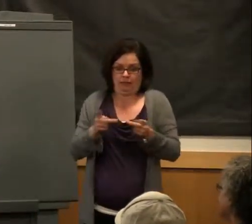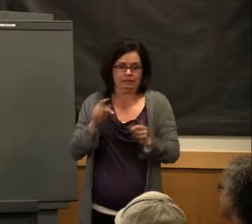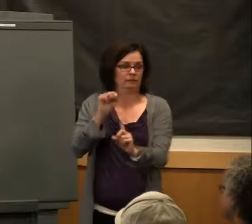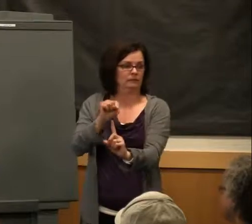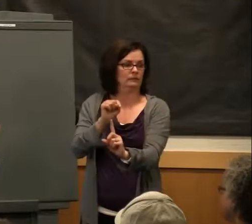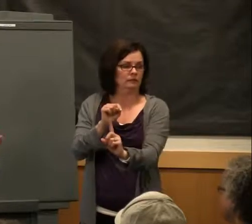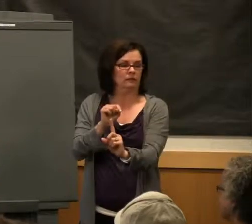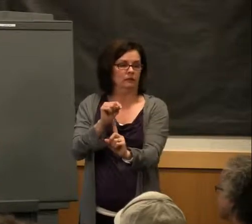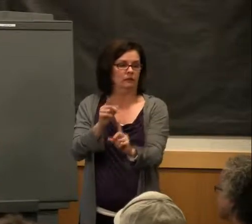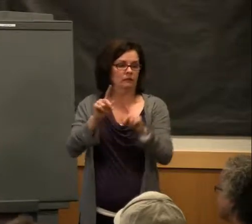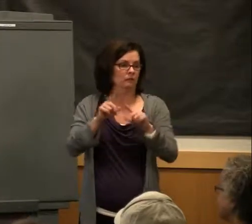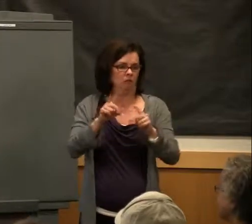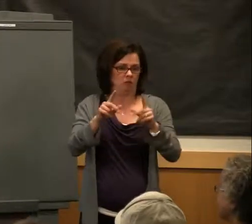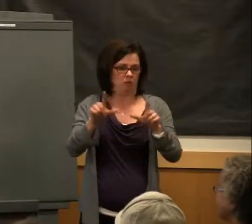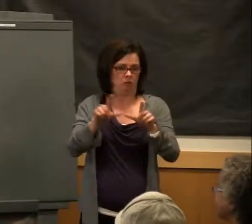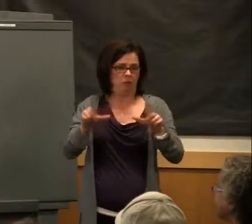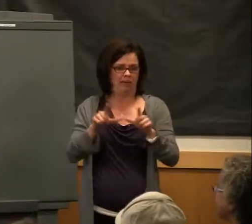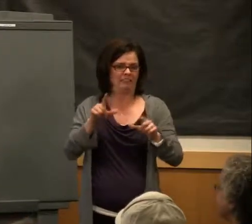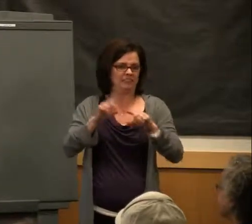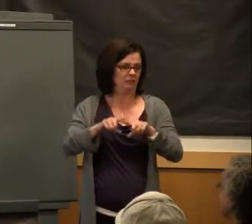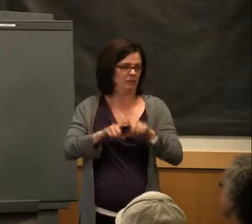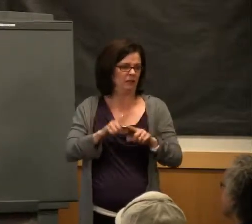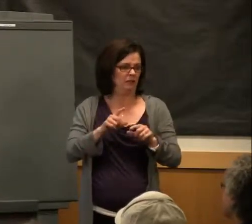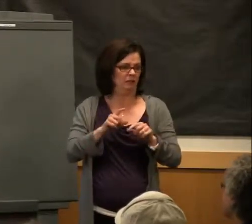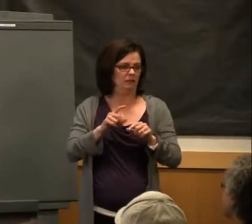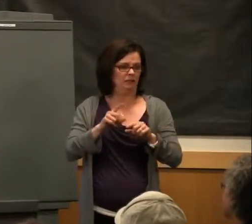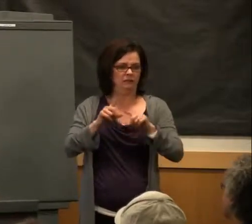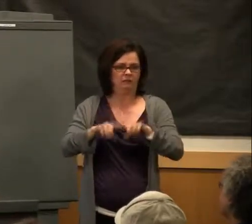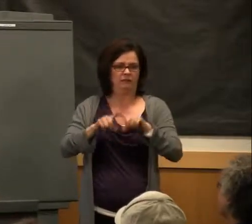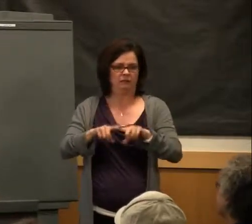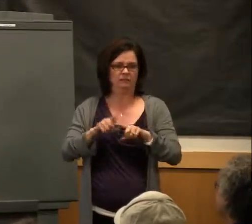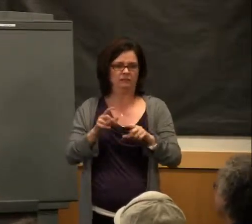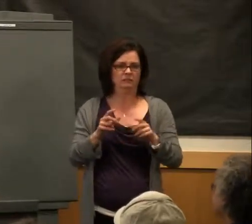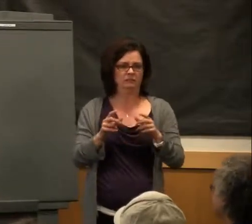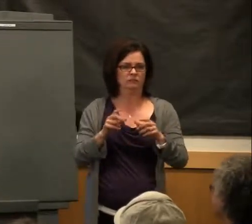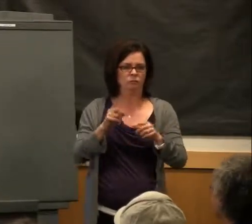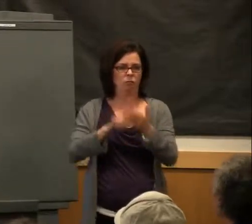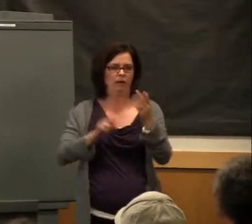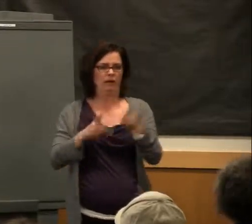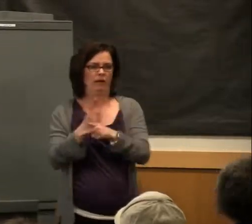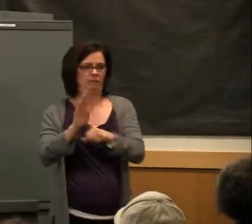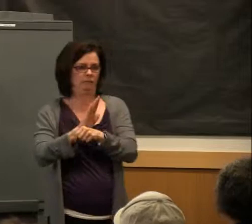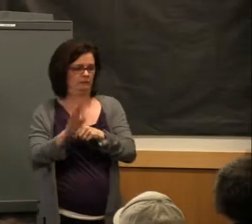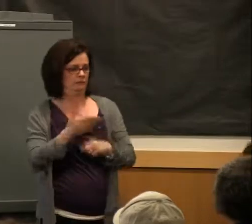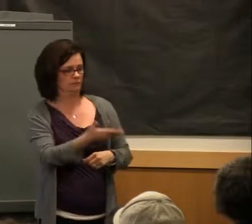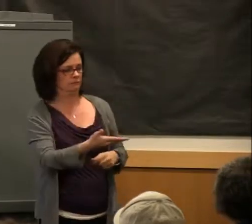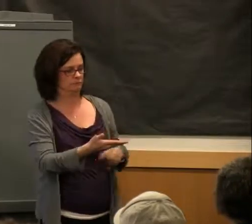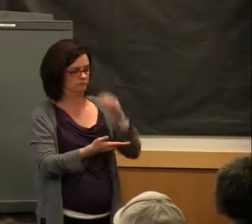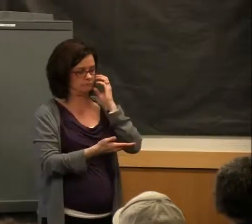Probably a location, depending on what kind of business you've got. What else, Patrick?